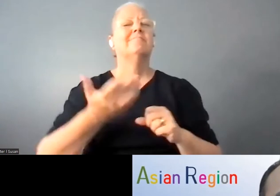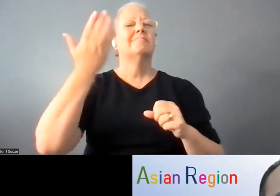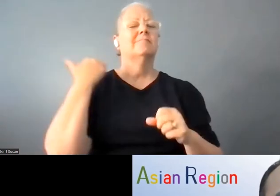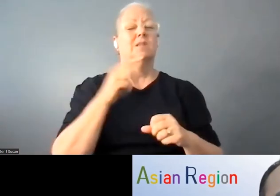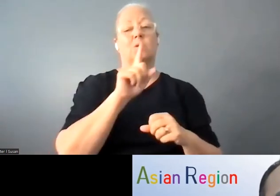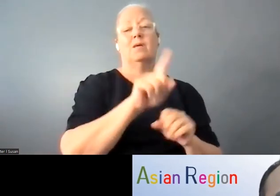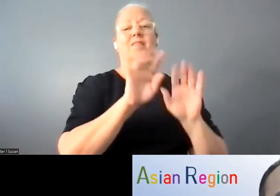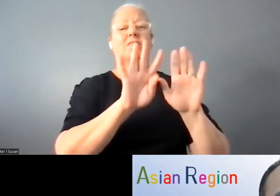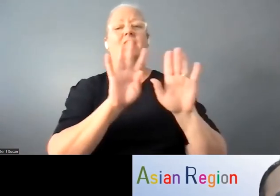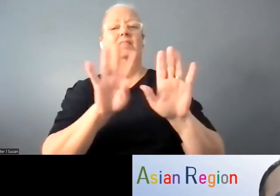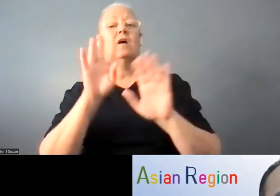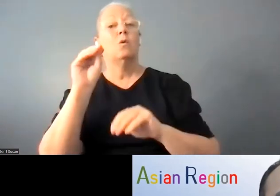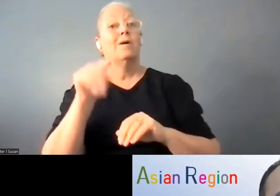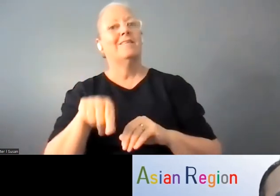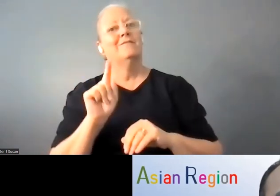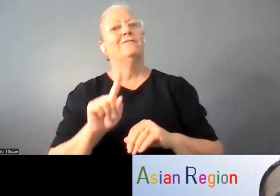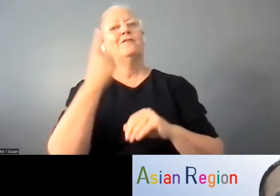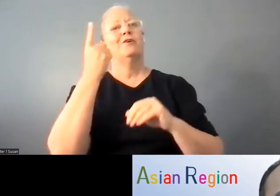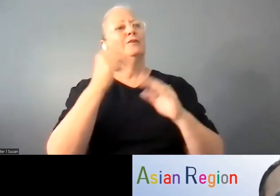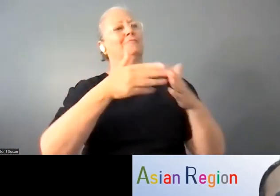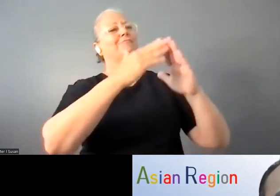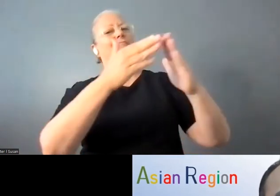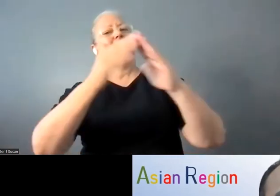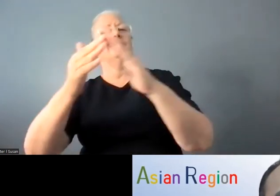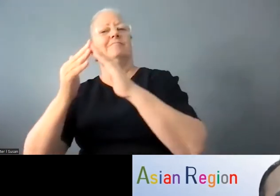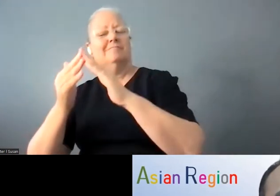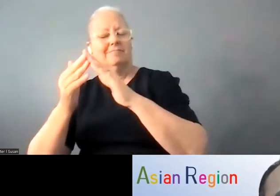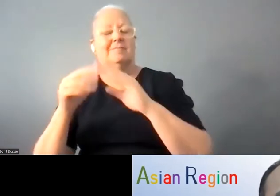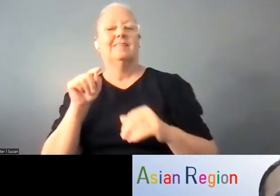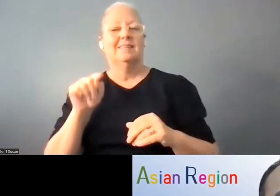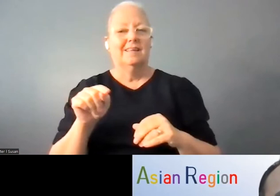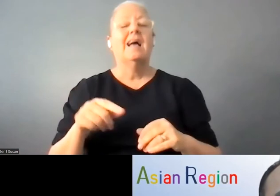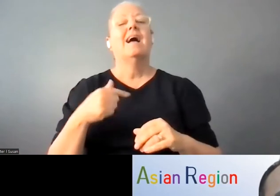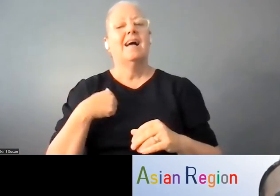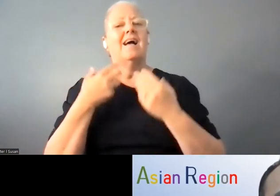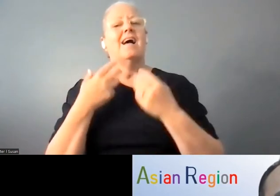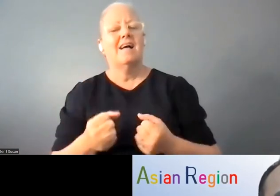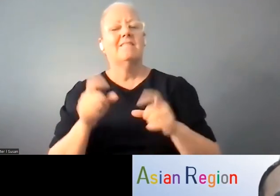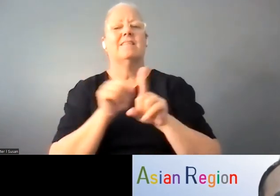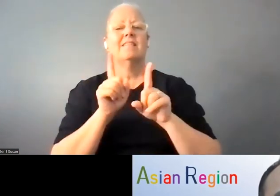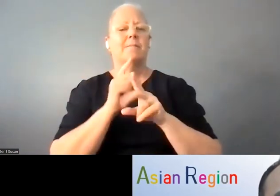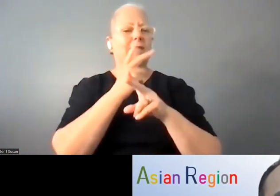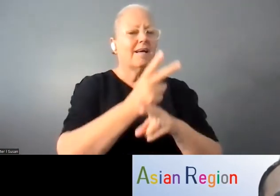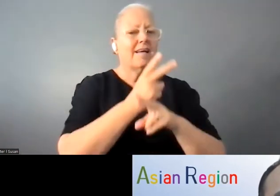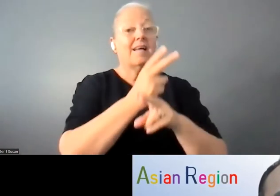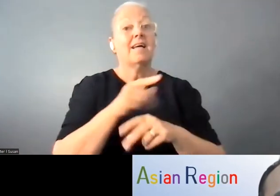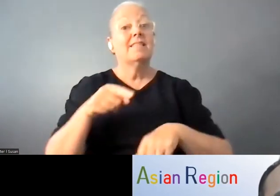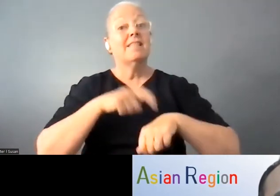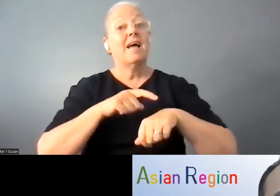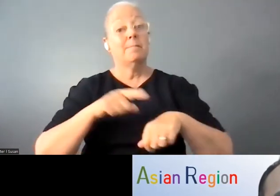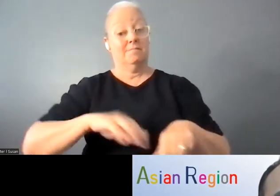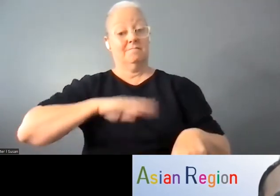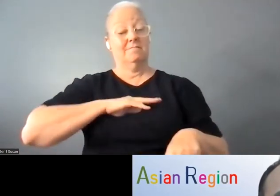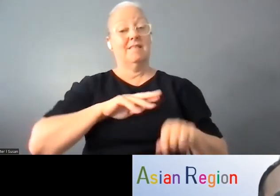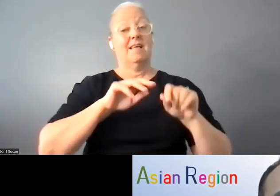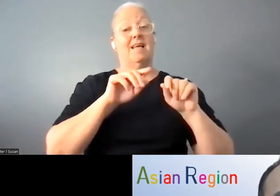our first homes, we have also ensured continuum of care, which is after 18, the children continue to stay in